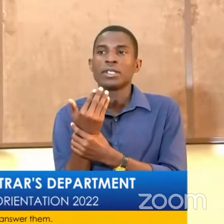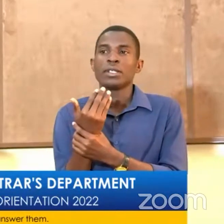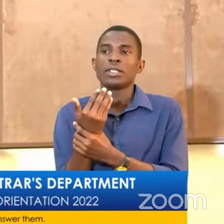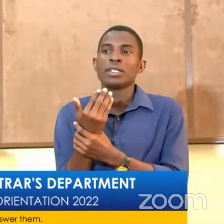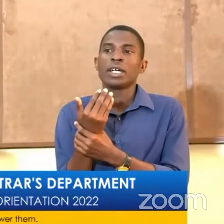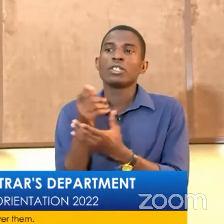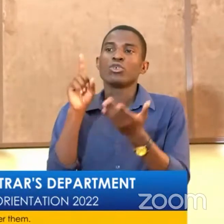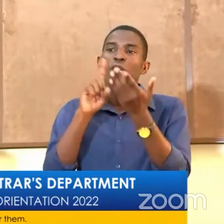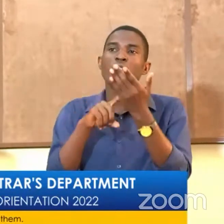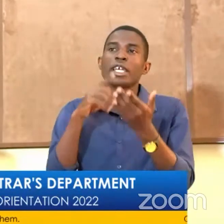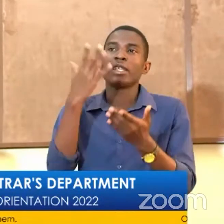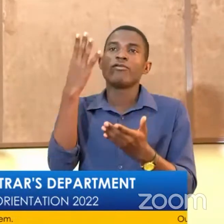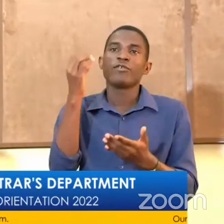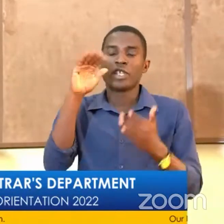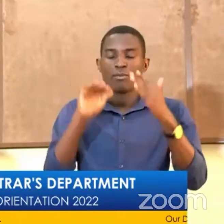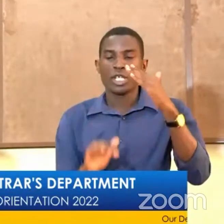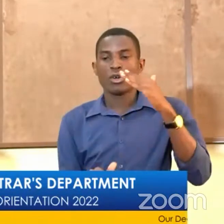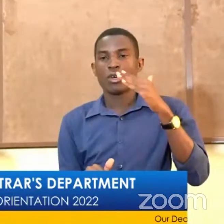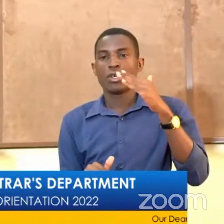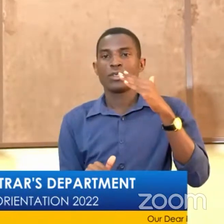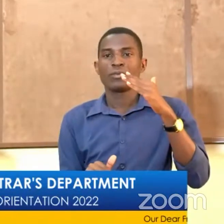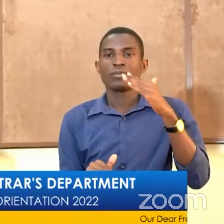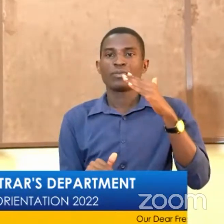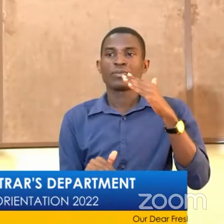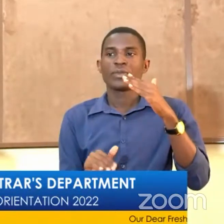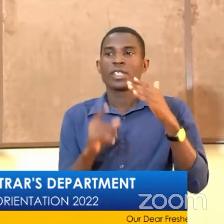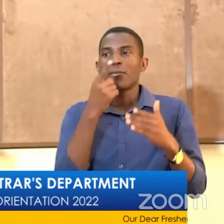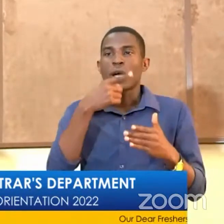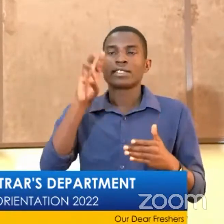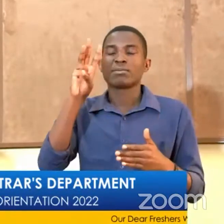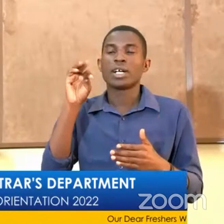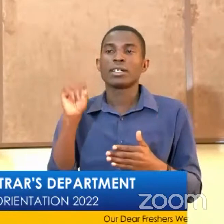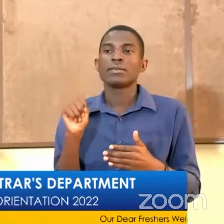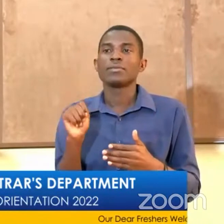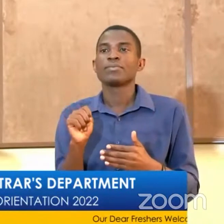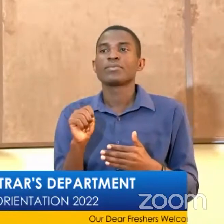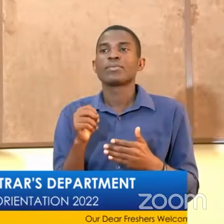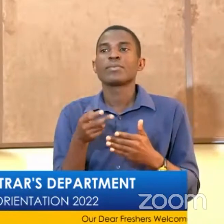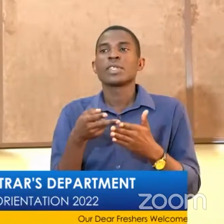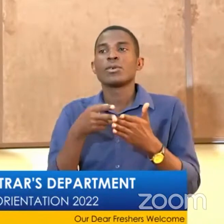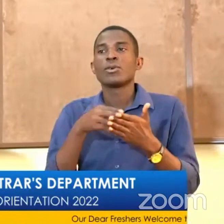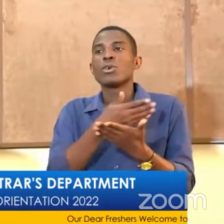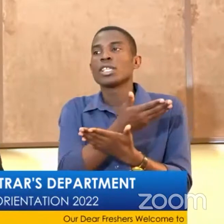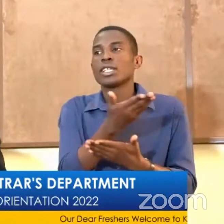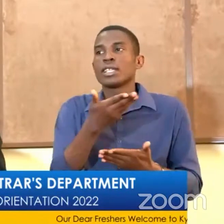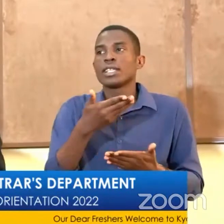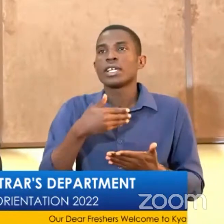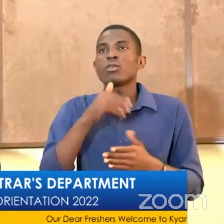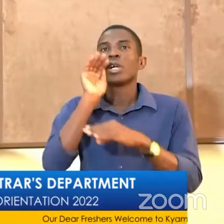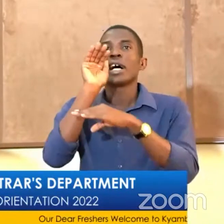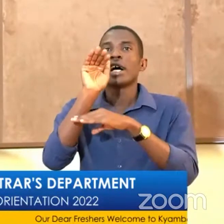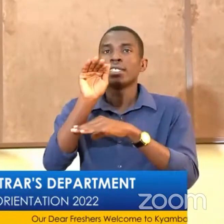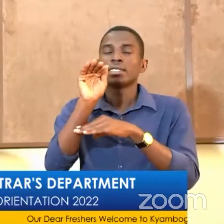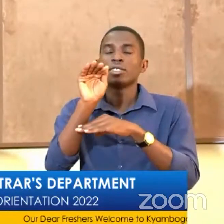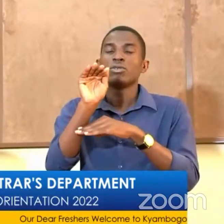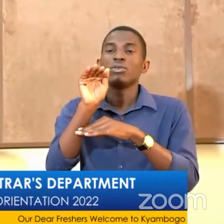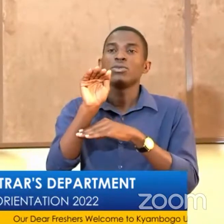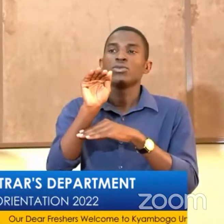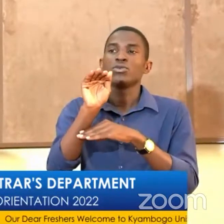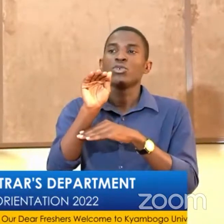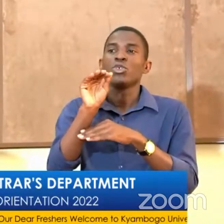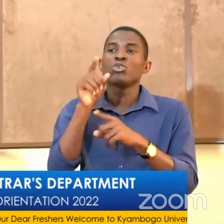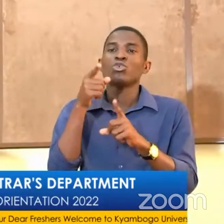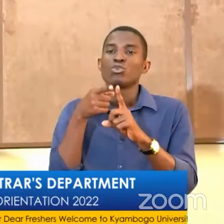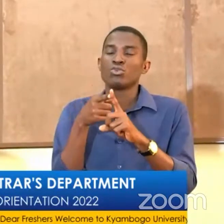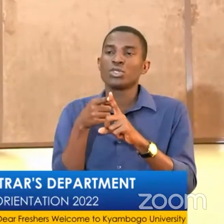below 50%, the pass mark. Then we ask you